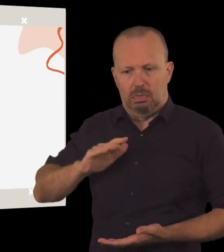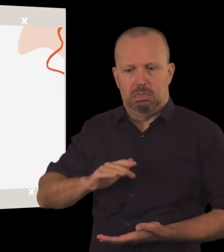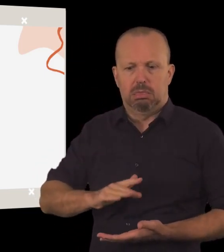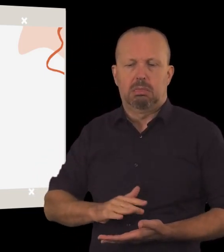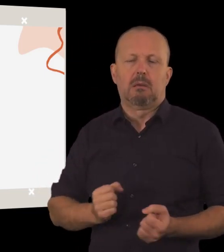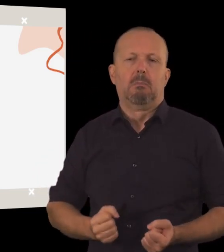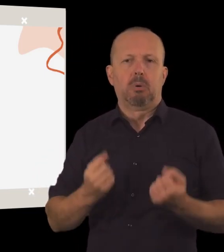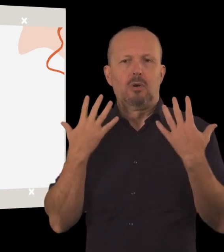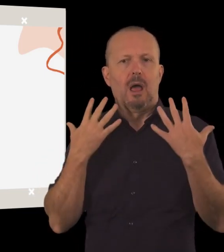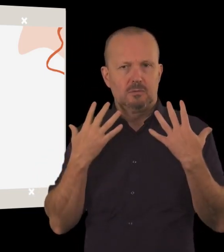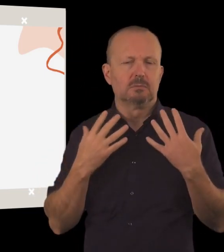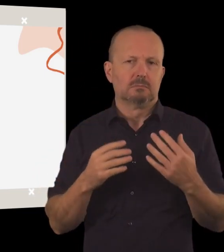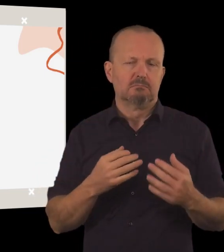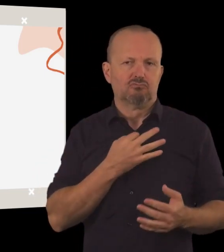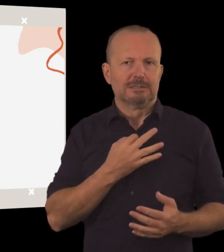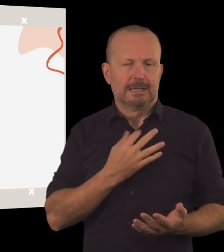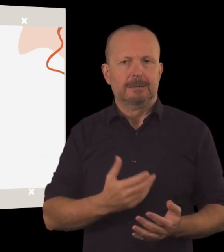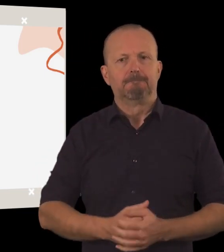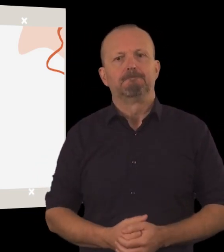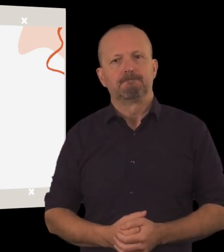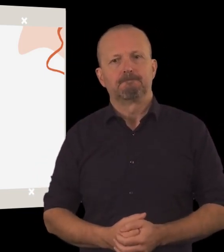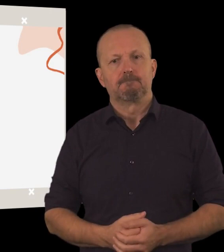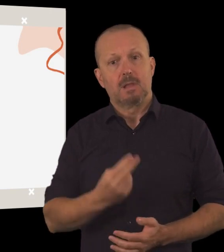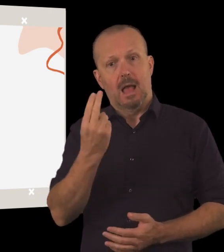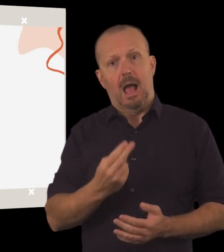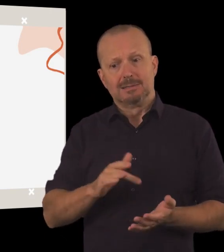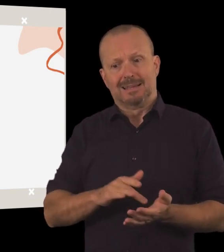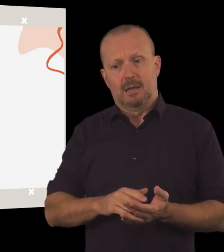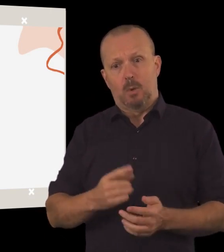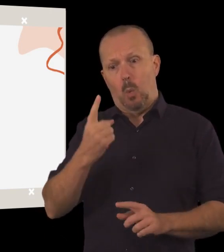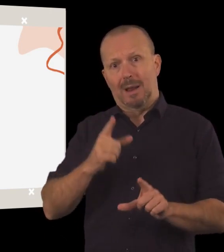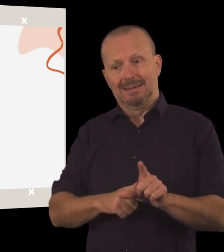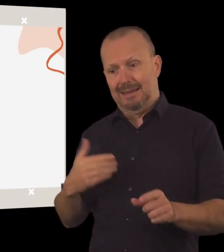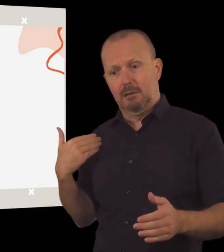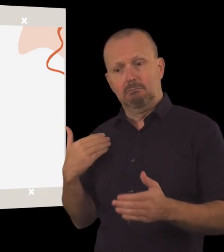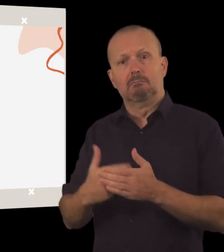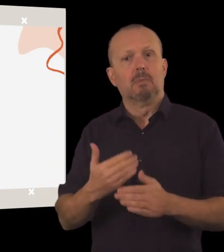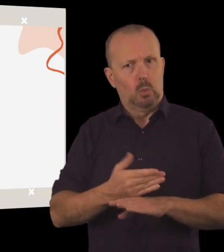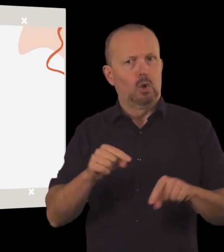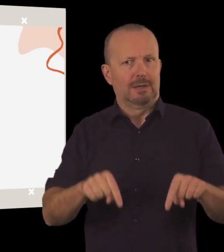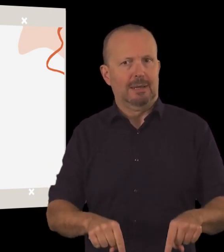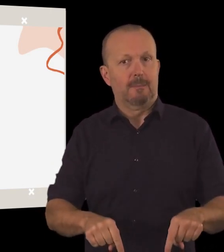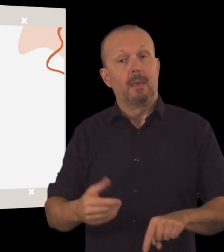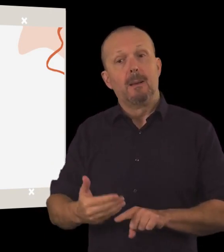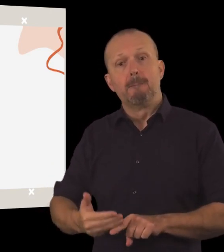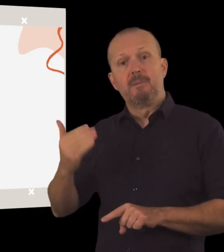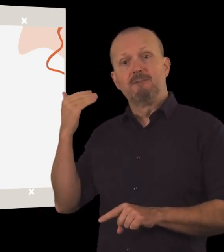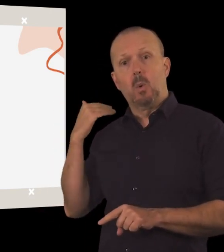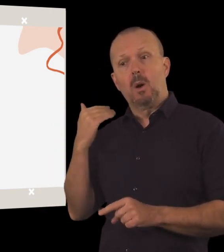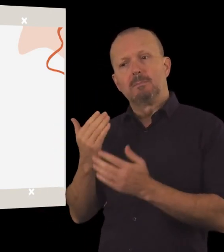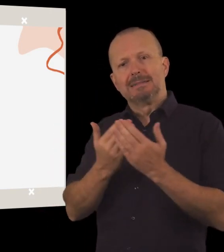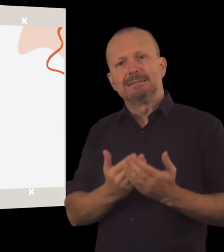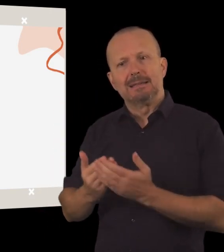creative block. I've been working at Arts Centre for just over a year now, and before I started this role, I had